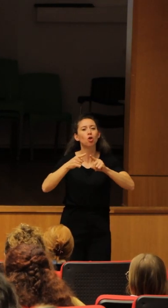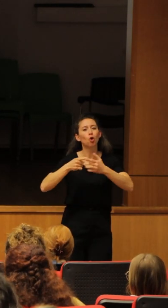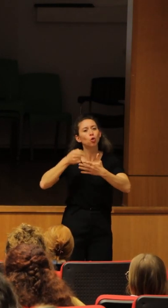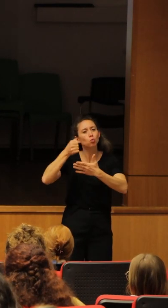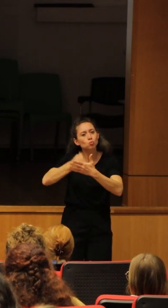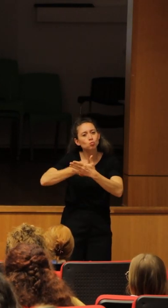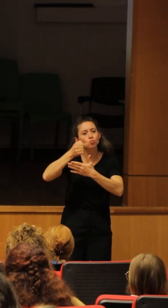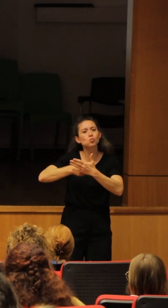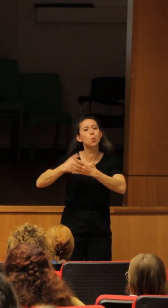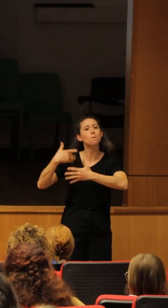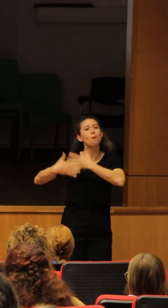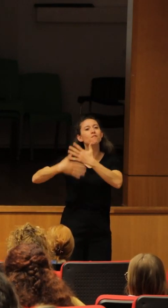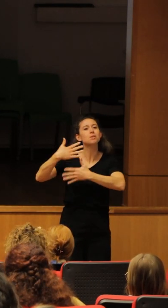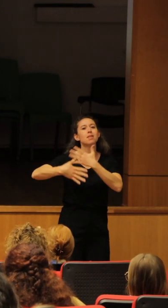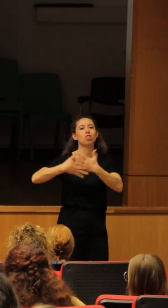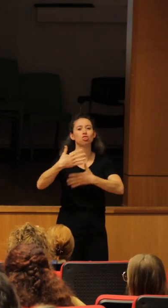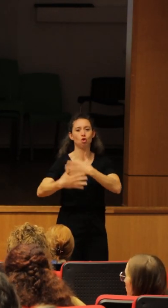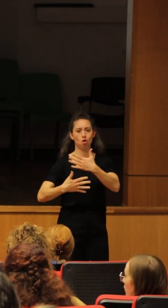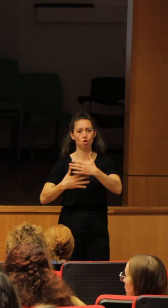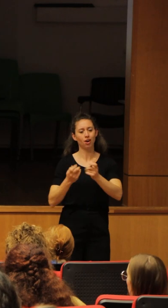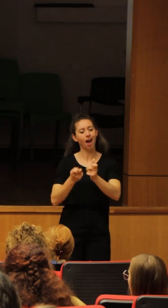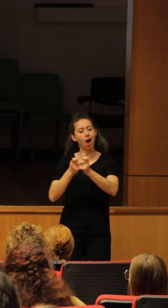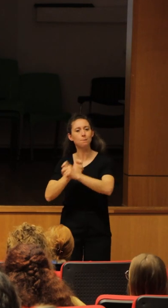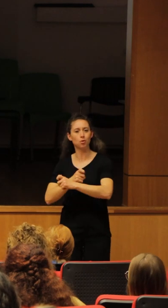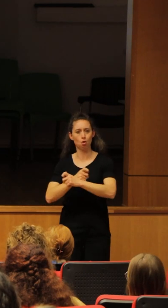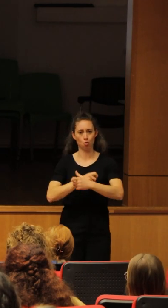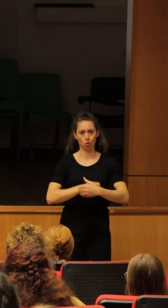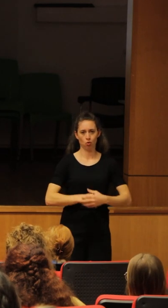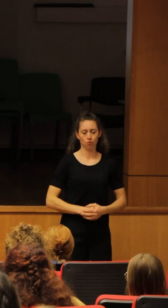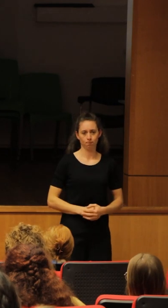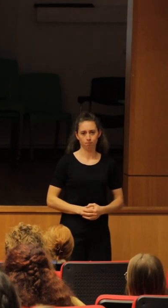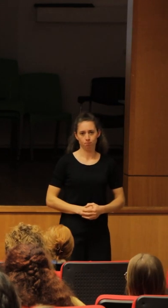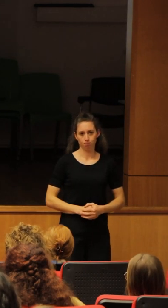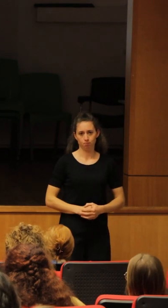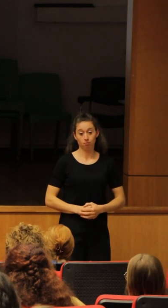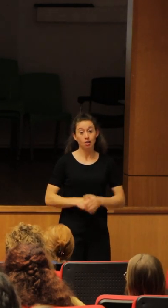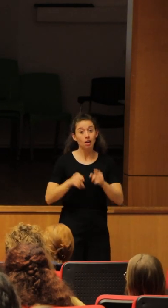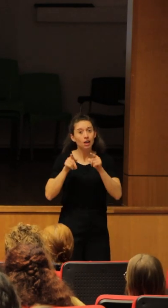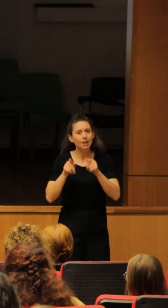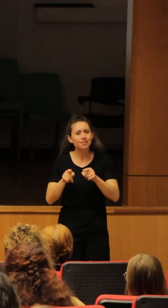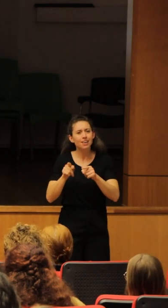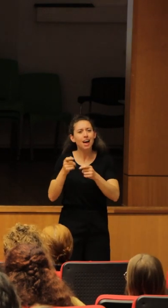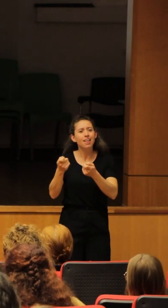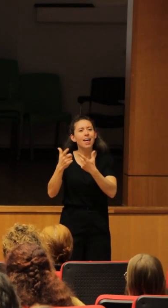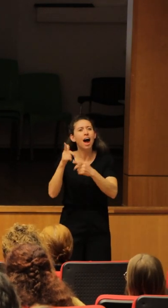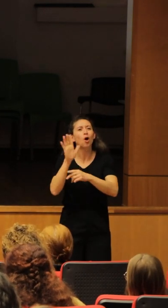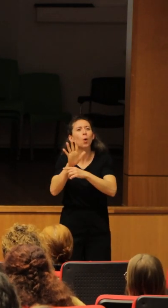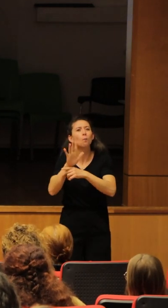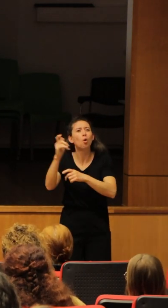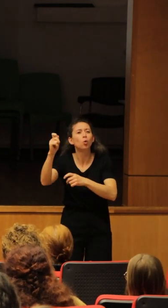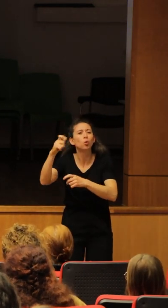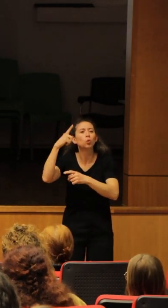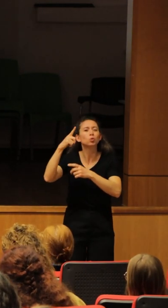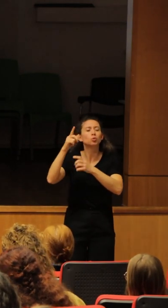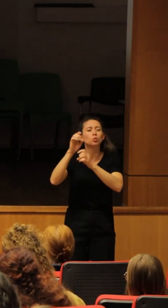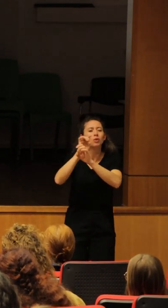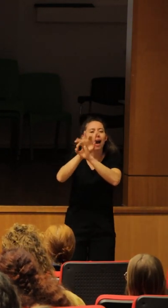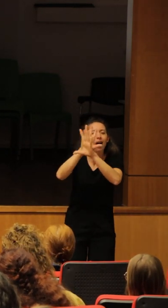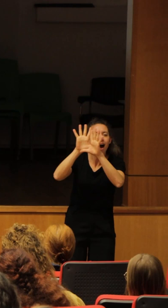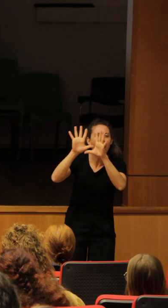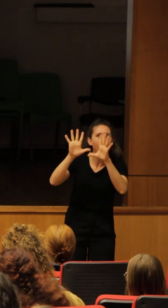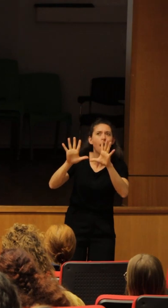lucha y el movimiento. They illuminate, they enrich, they clarify. Ellas iluminan, enriquecen,